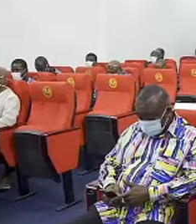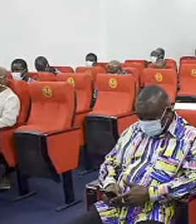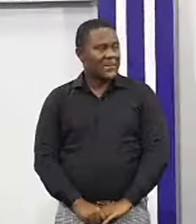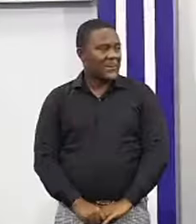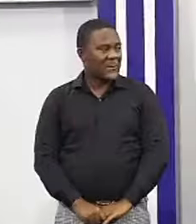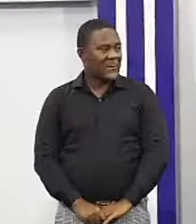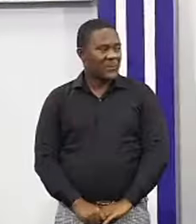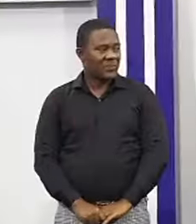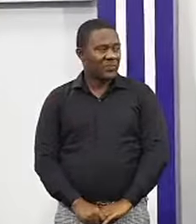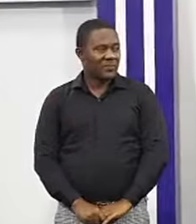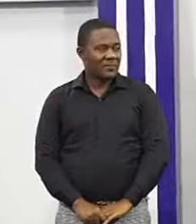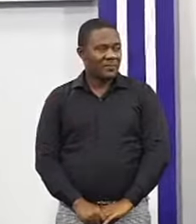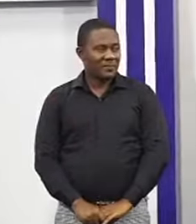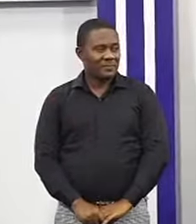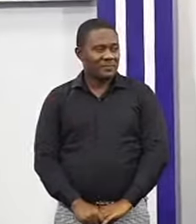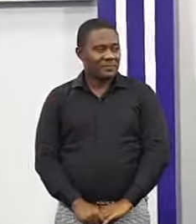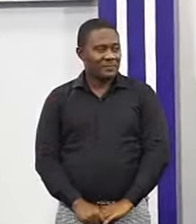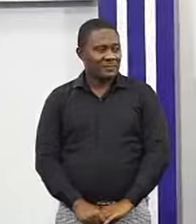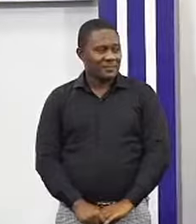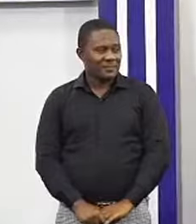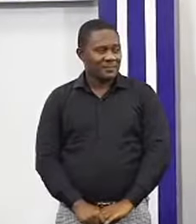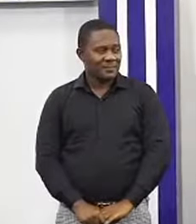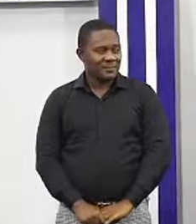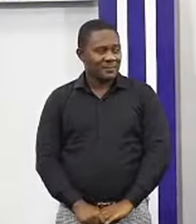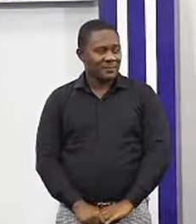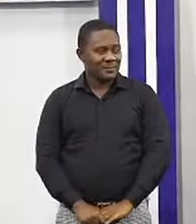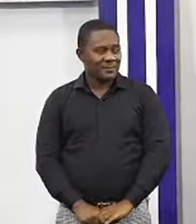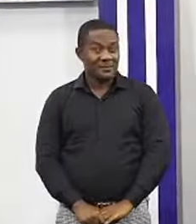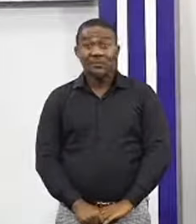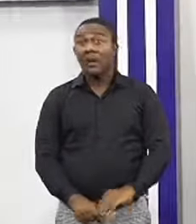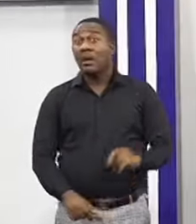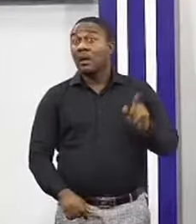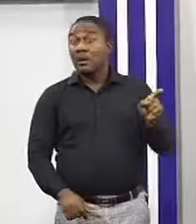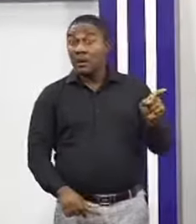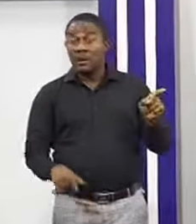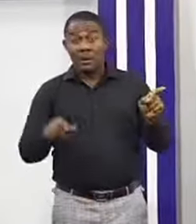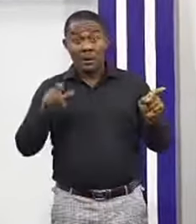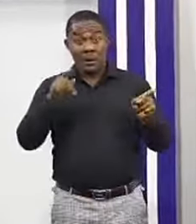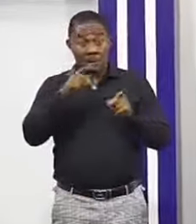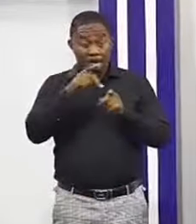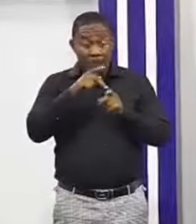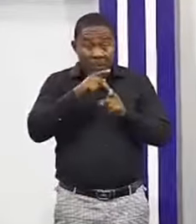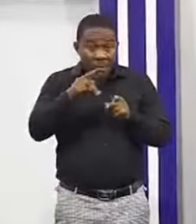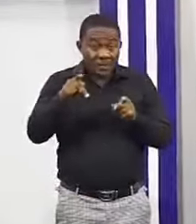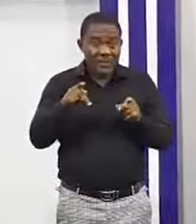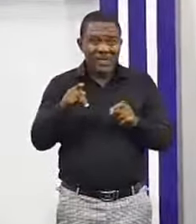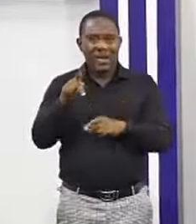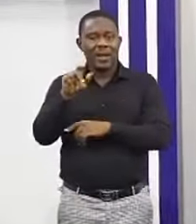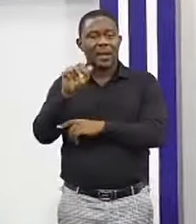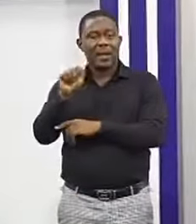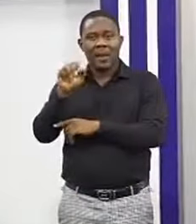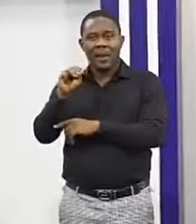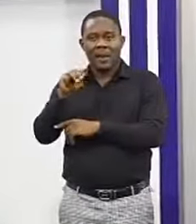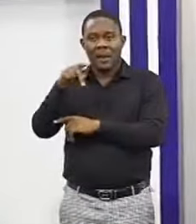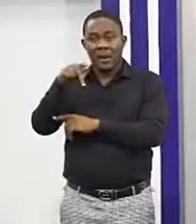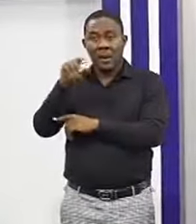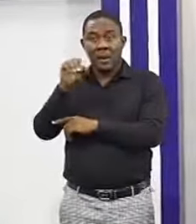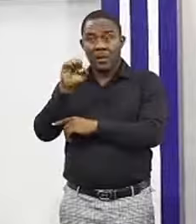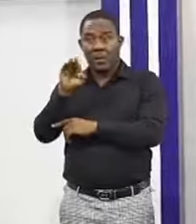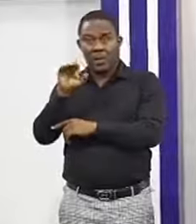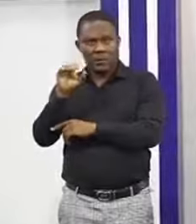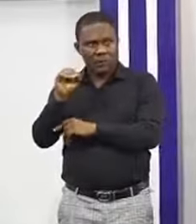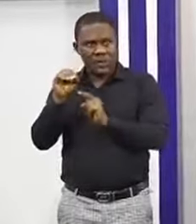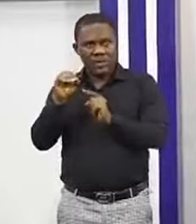Prof, you're touching my podium. You have to use this. Professor William Ampofo is the head of Virology at the